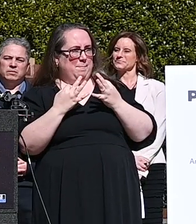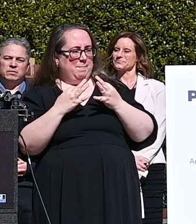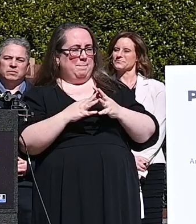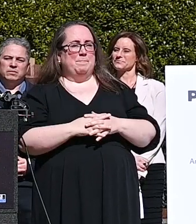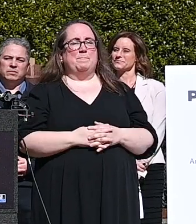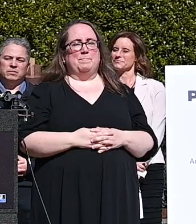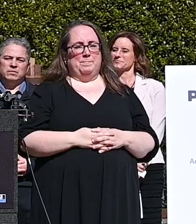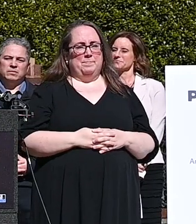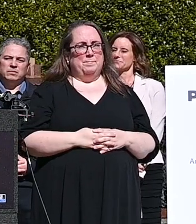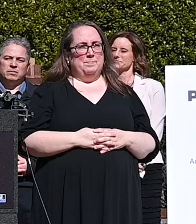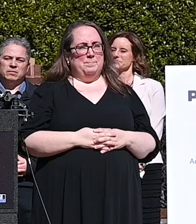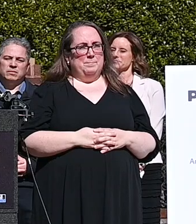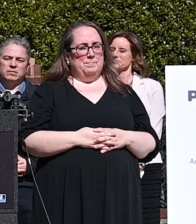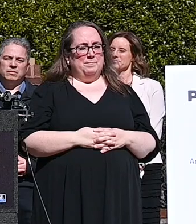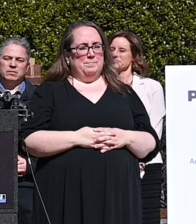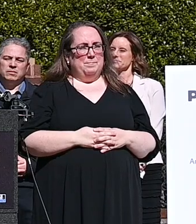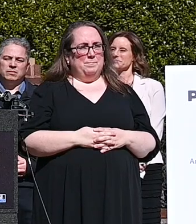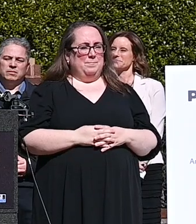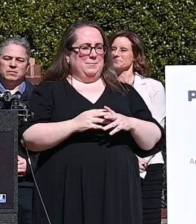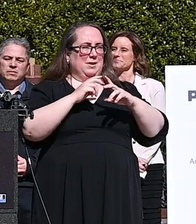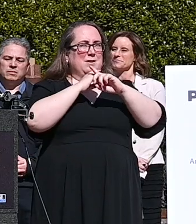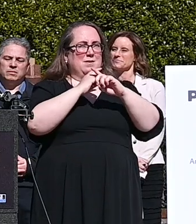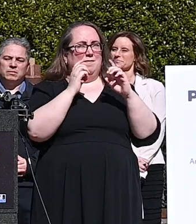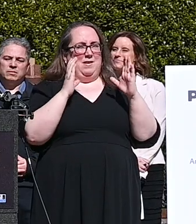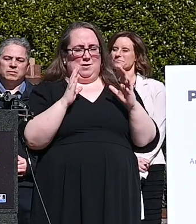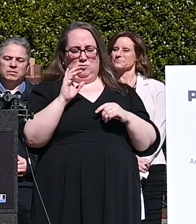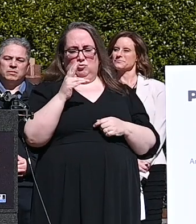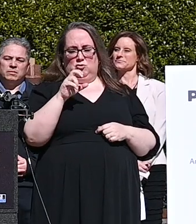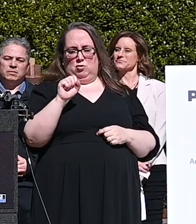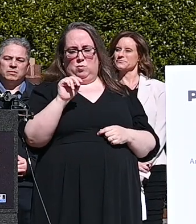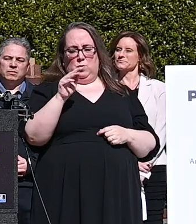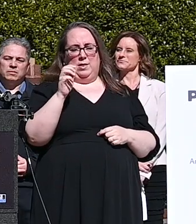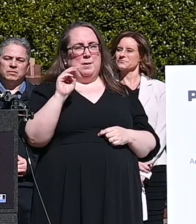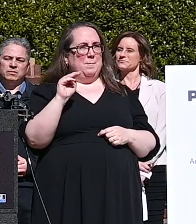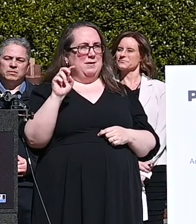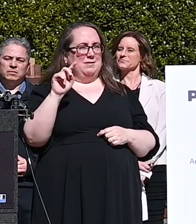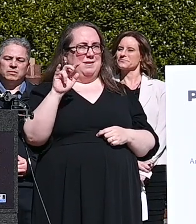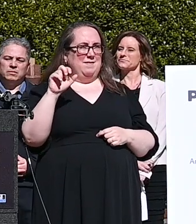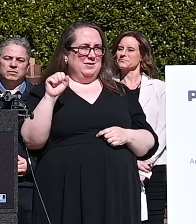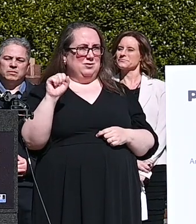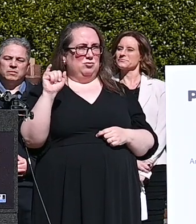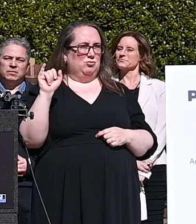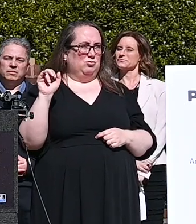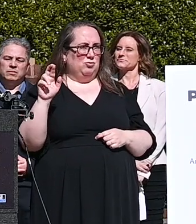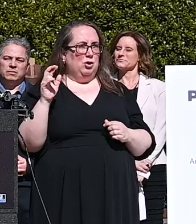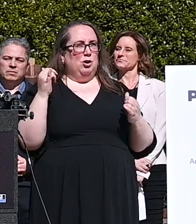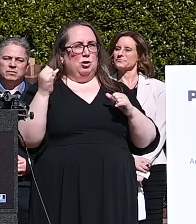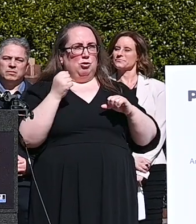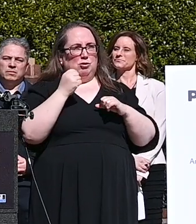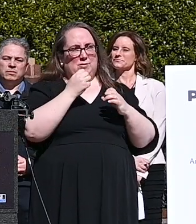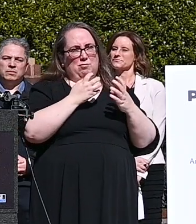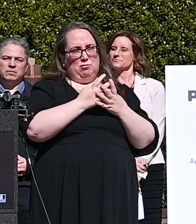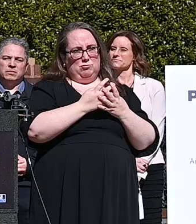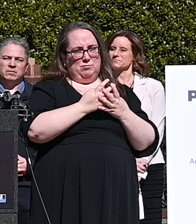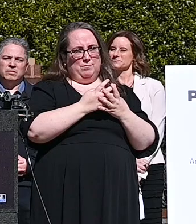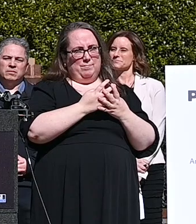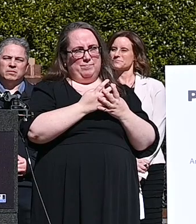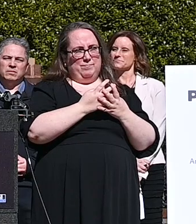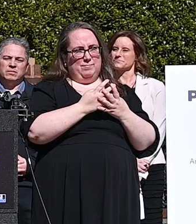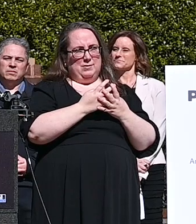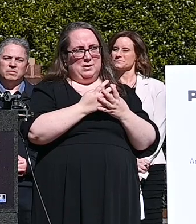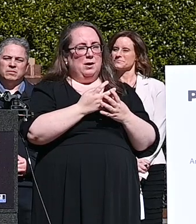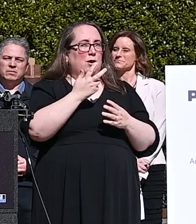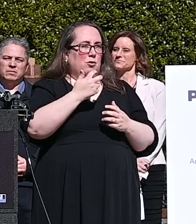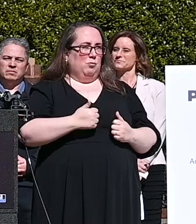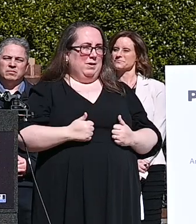family. The defendant, Charles William Davis Jr., is currently incarcerated and serving 3